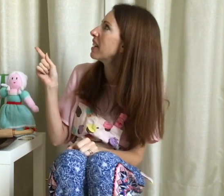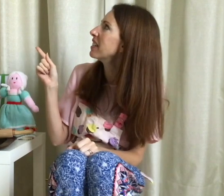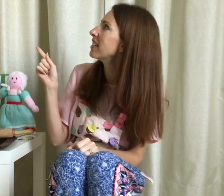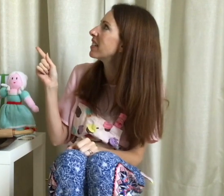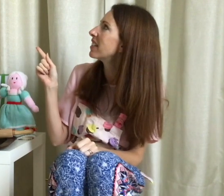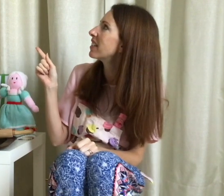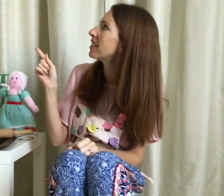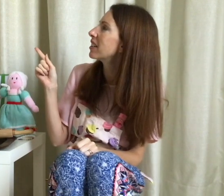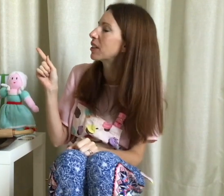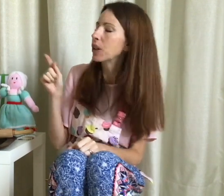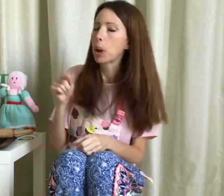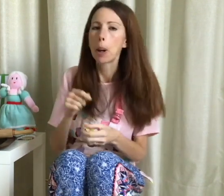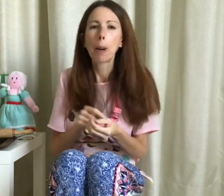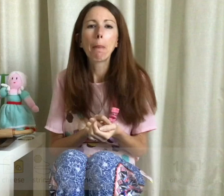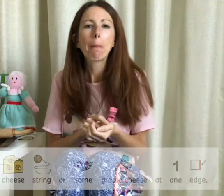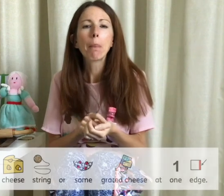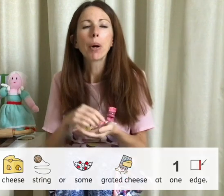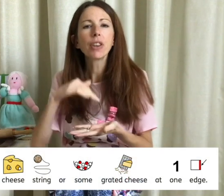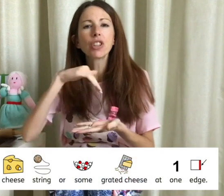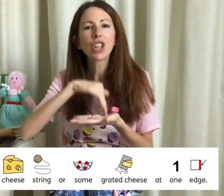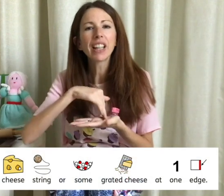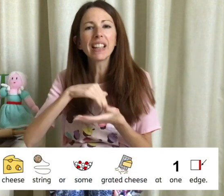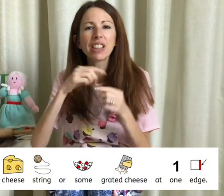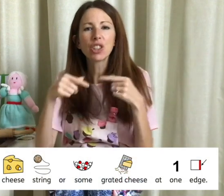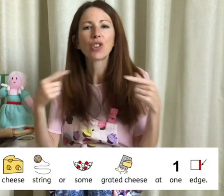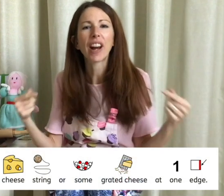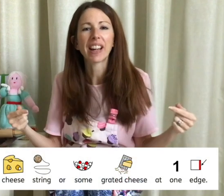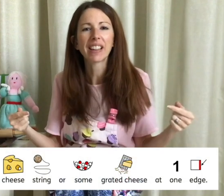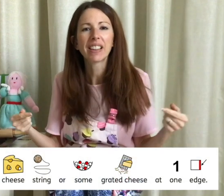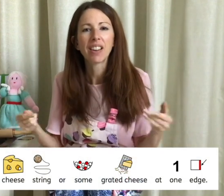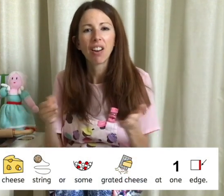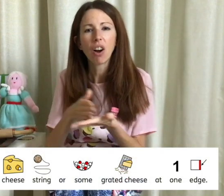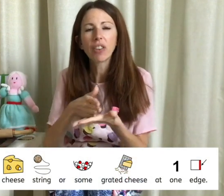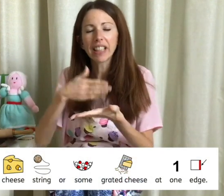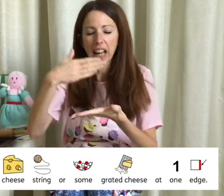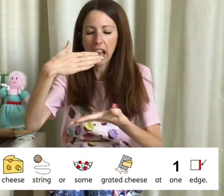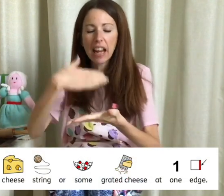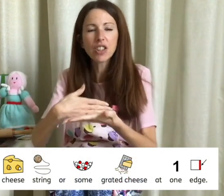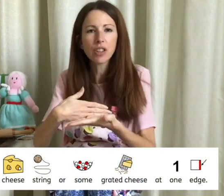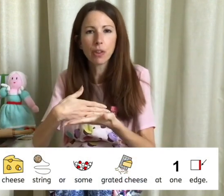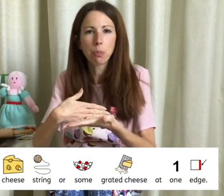Then, put the cheese string on the edge of the bread.